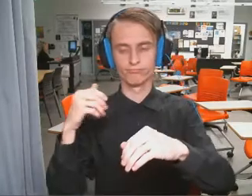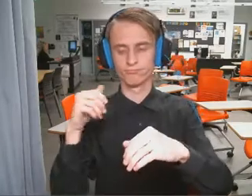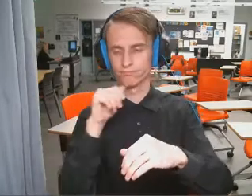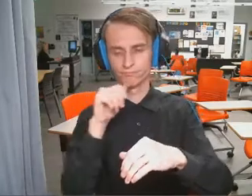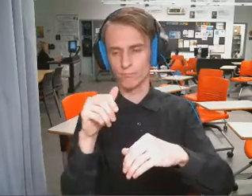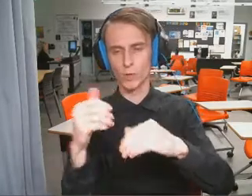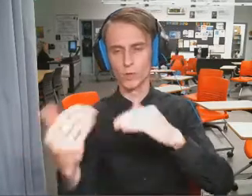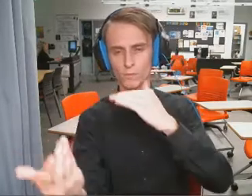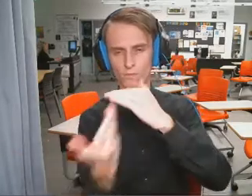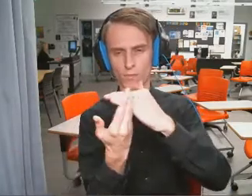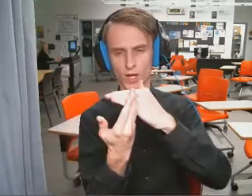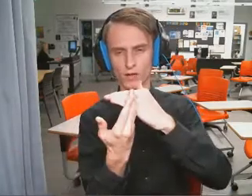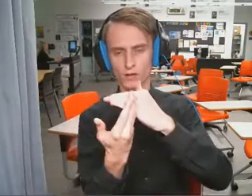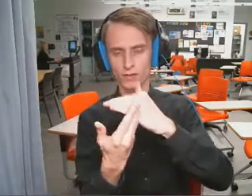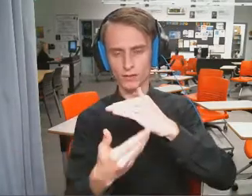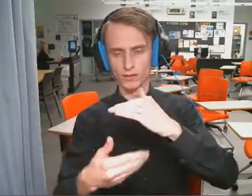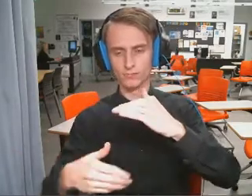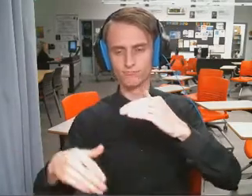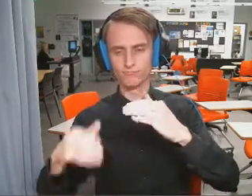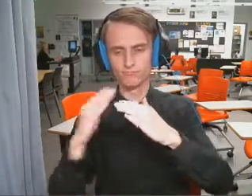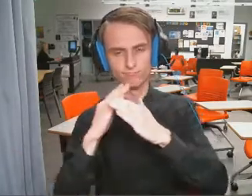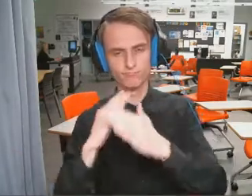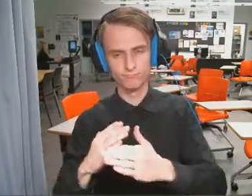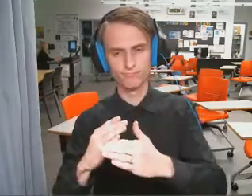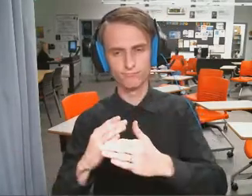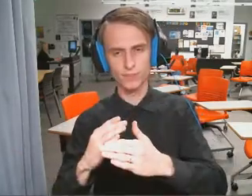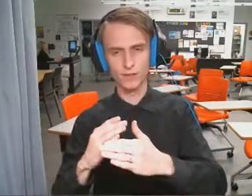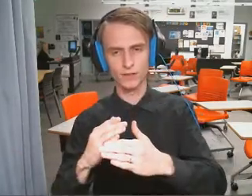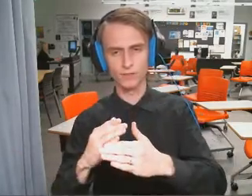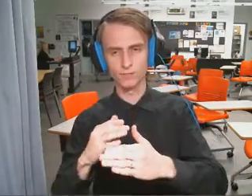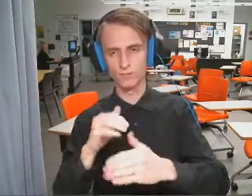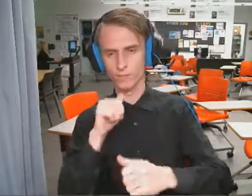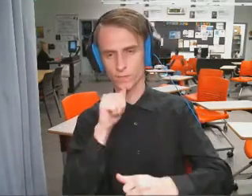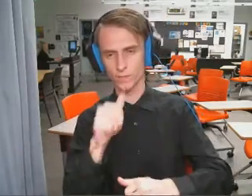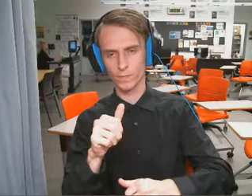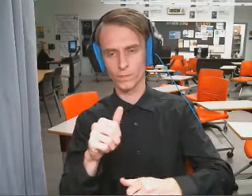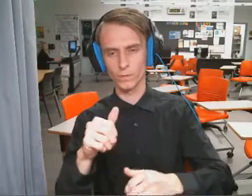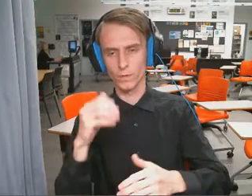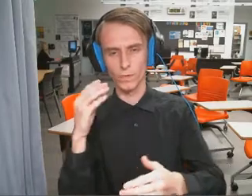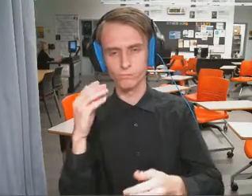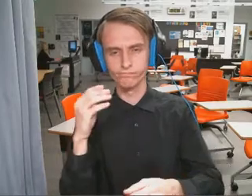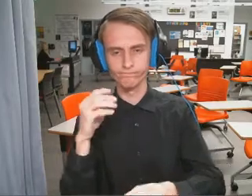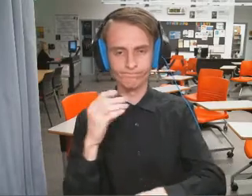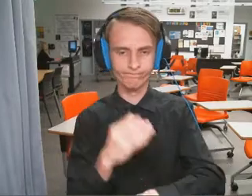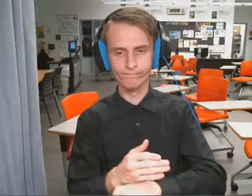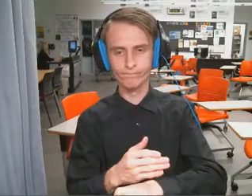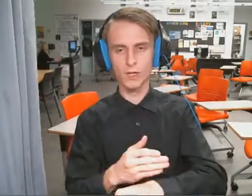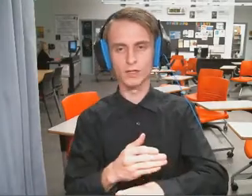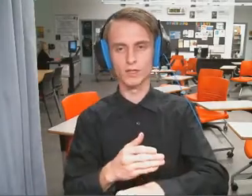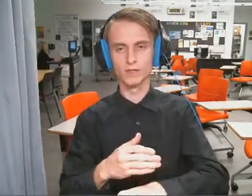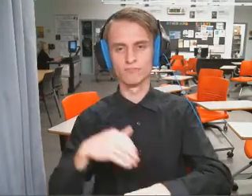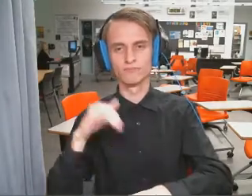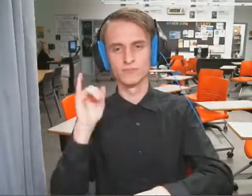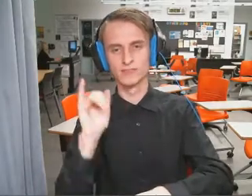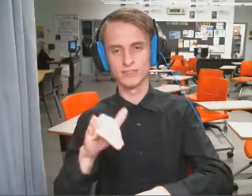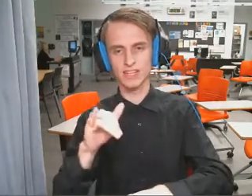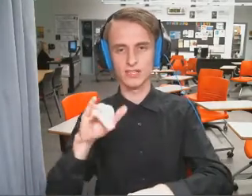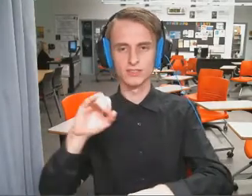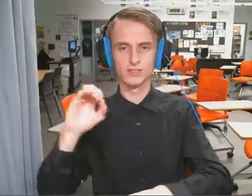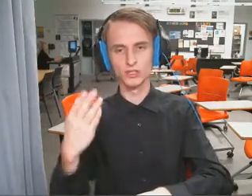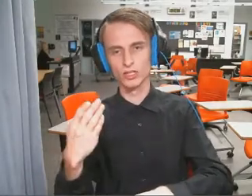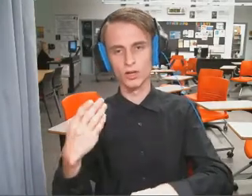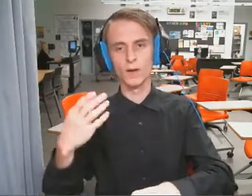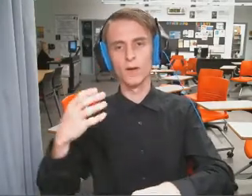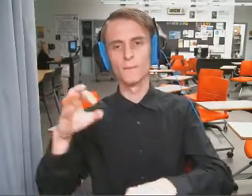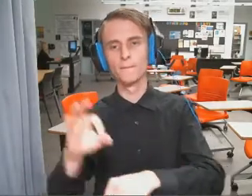is deeply set into this little cavity area here. And that is mainly the job of the brow bone,